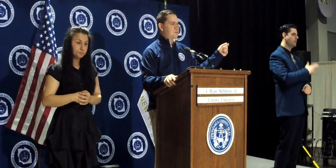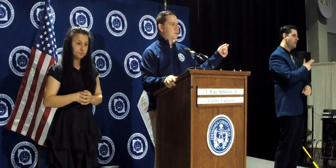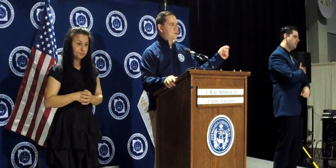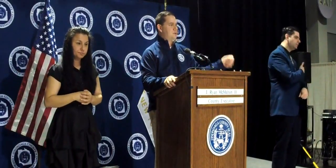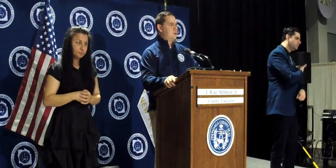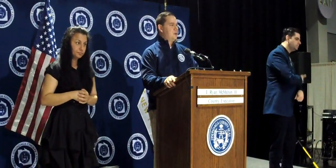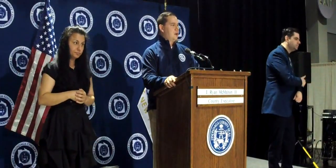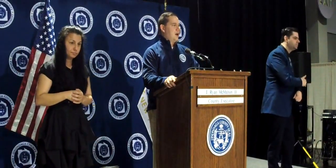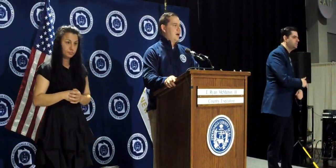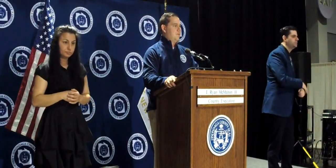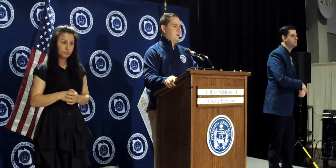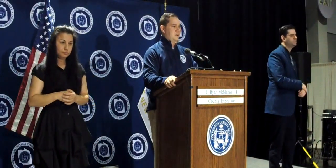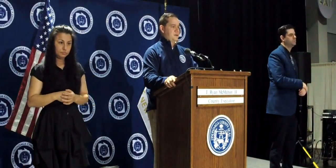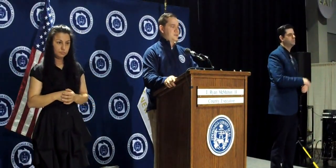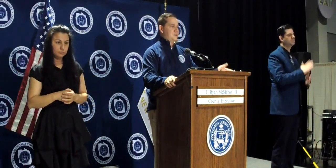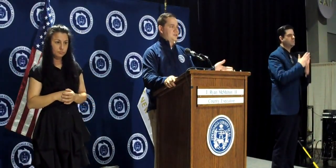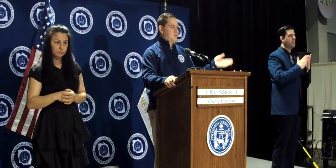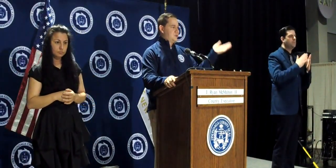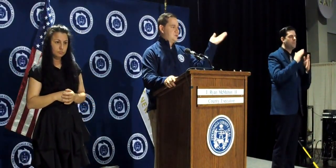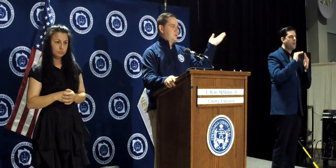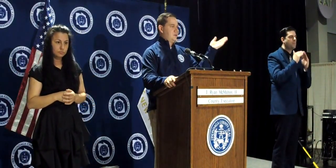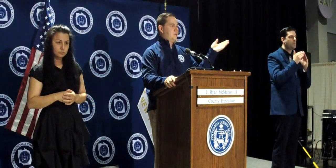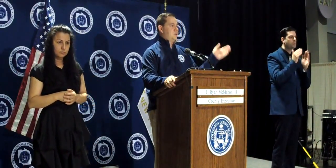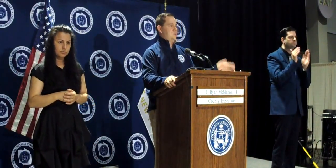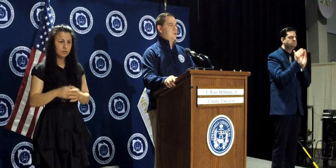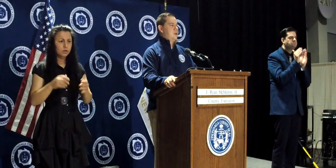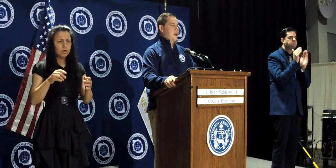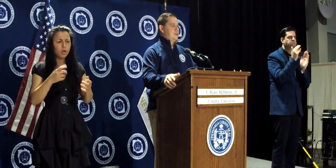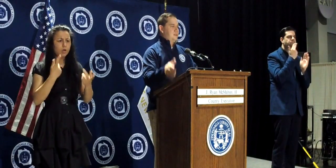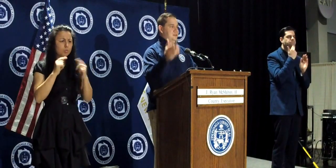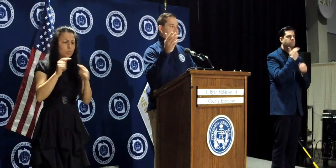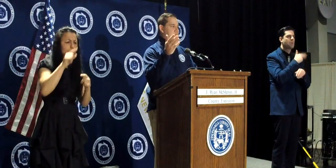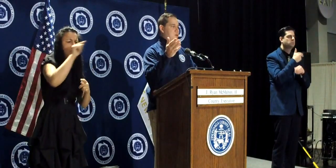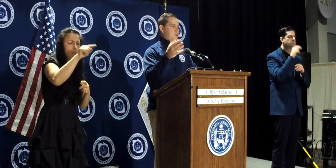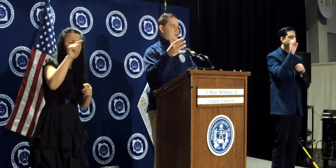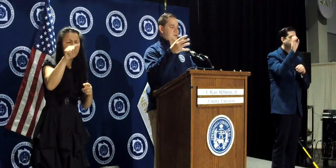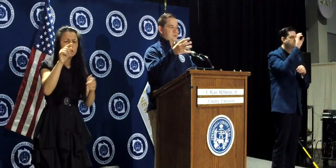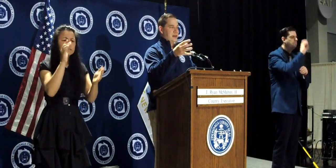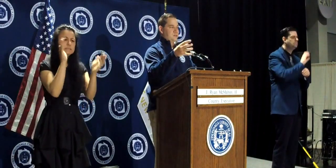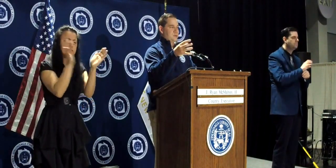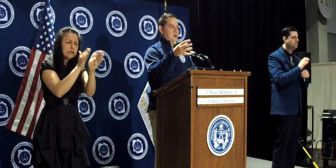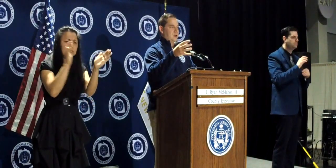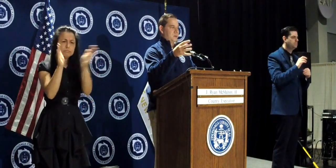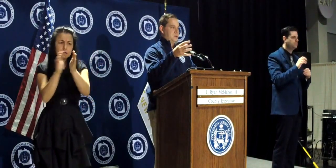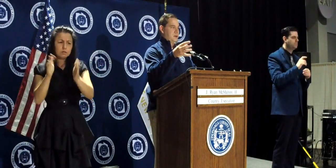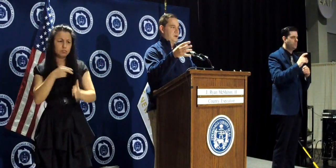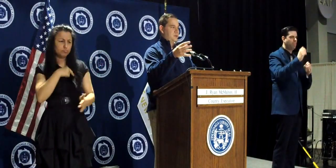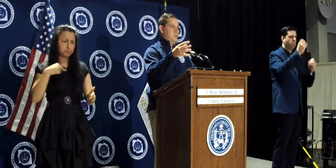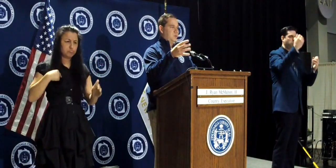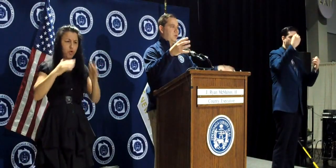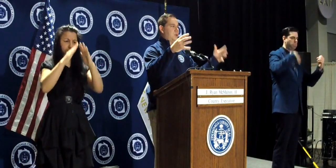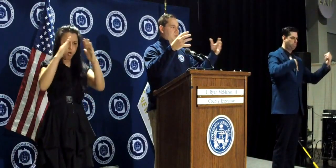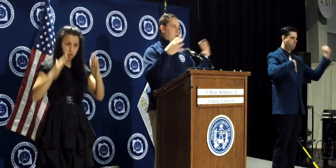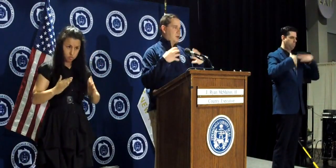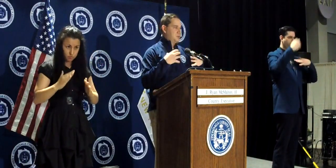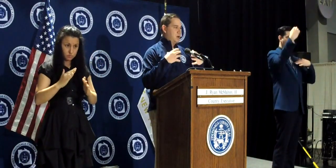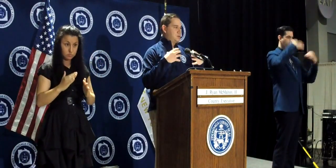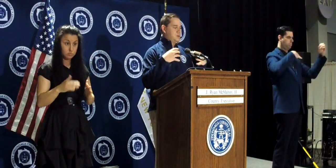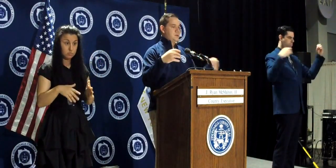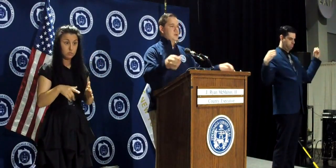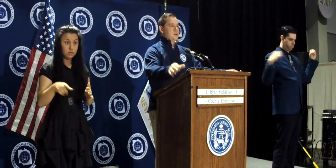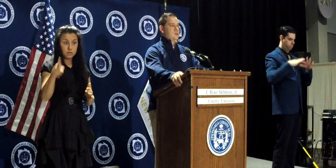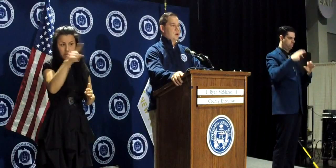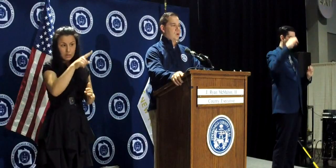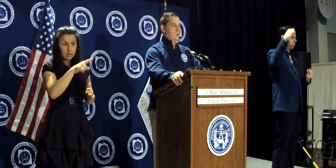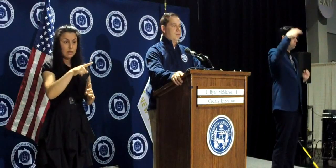smaller hospitals, but they're seeing surges in their numbers. As they see their surges, those hospitals aren't going to be able to take all those people. They're going to come to